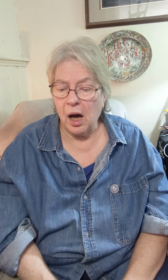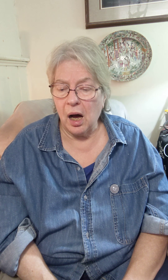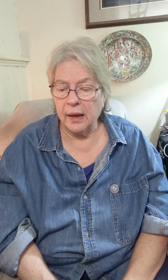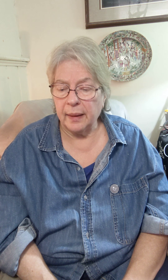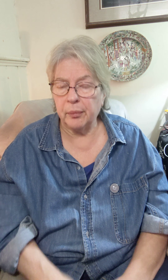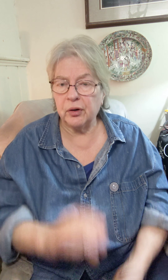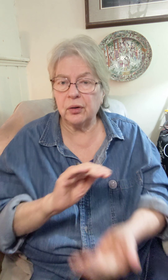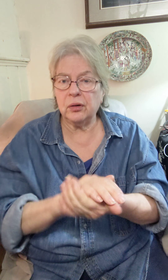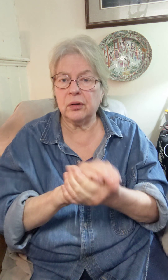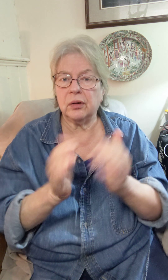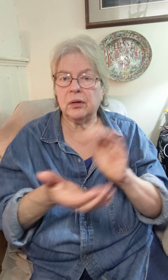A hamburger.